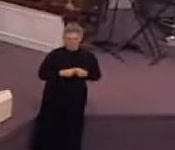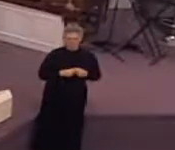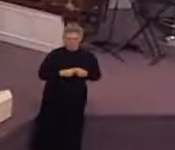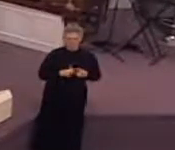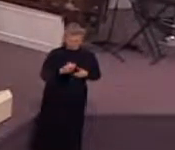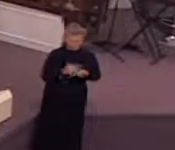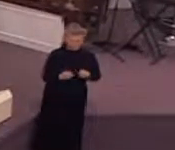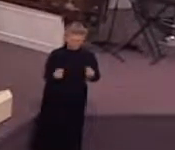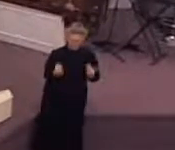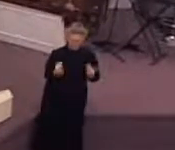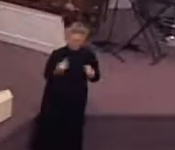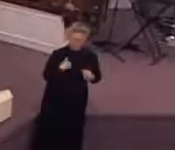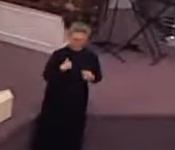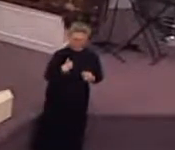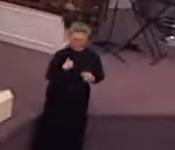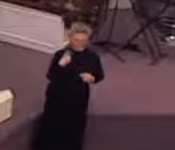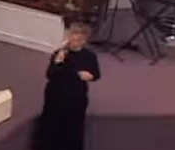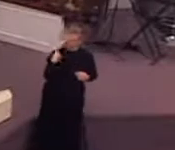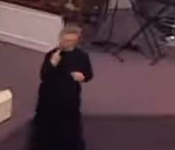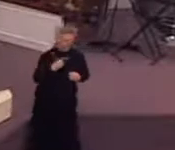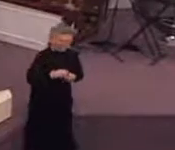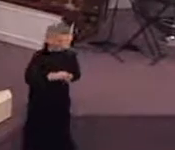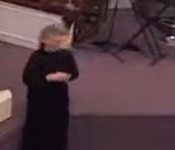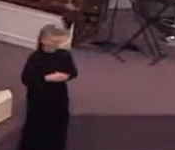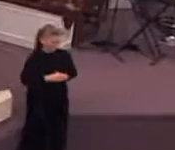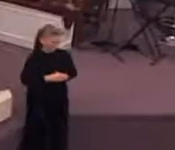Come on, some of you are looking at me like I'm crazy tonight.